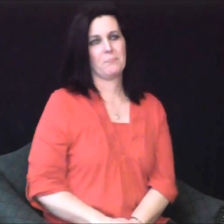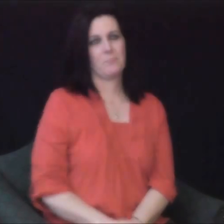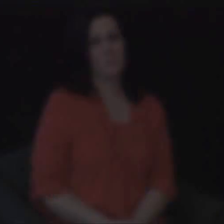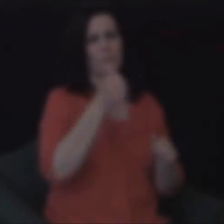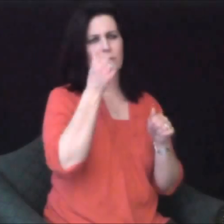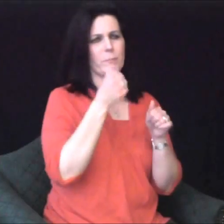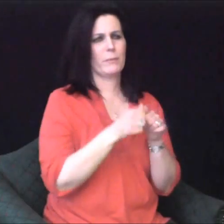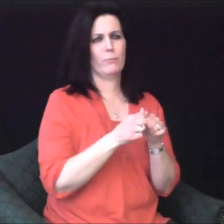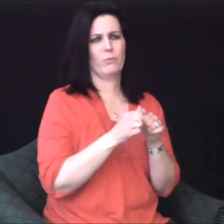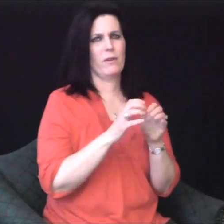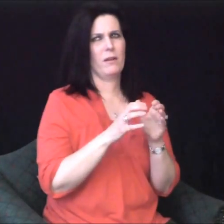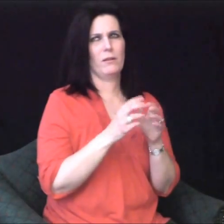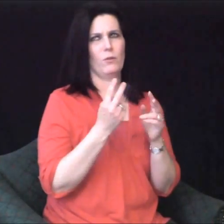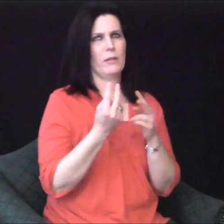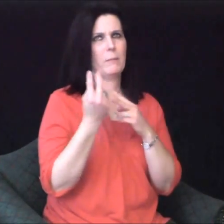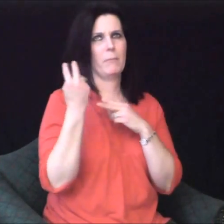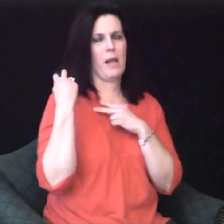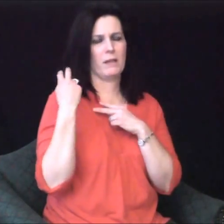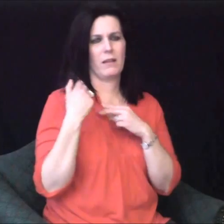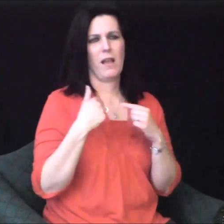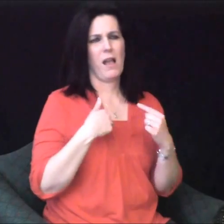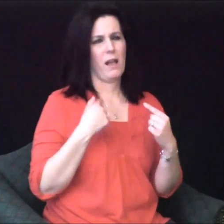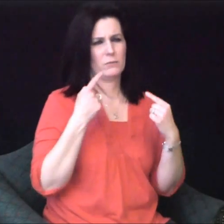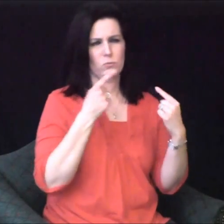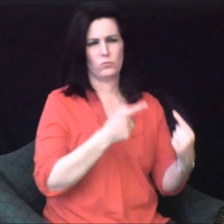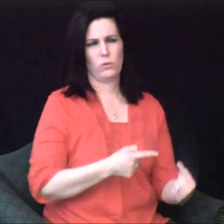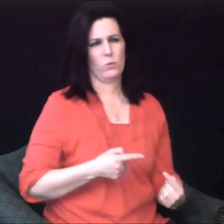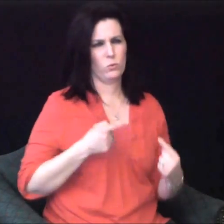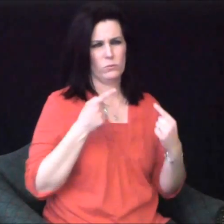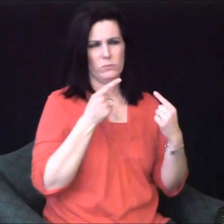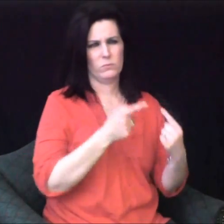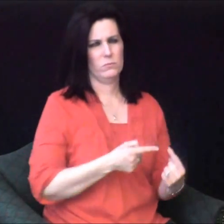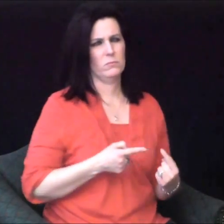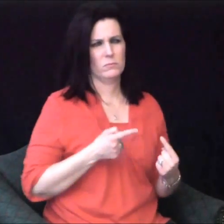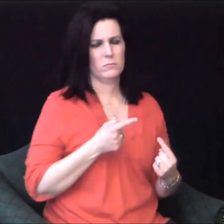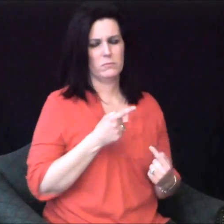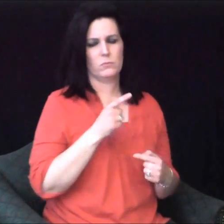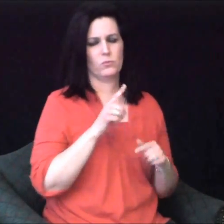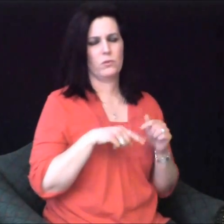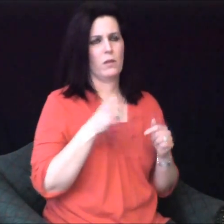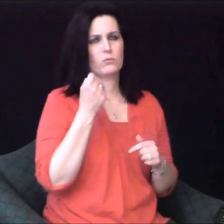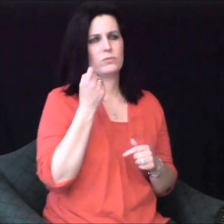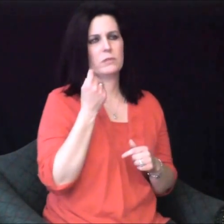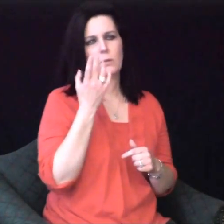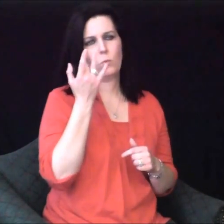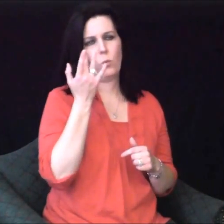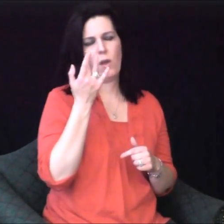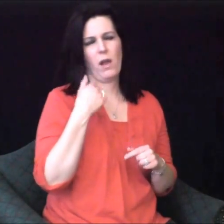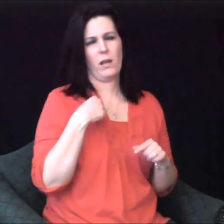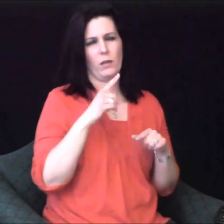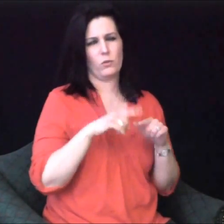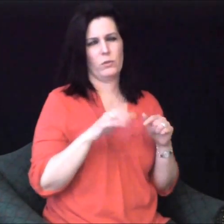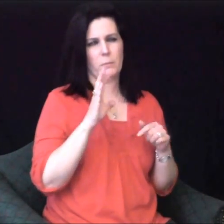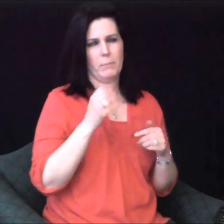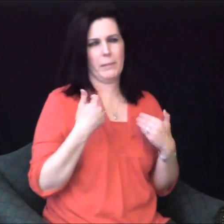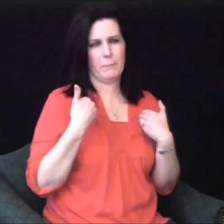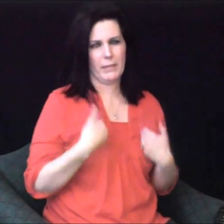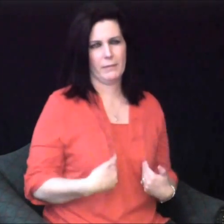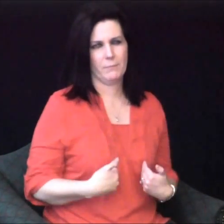mom. I remember looking back, I struggled. I could not understand why I could not be me.